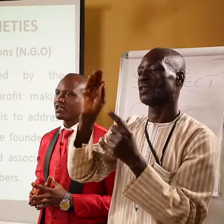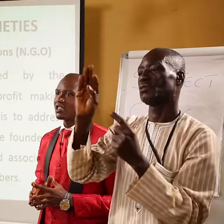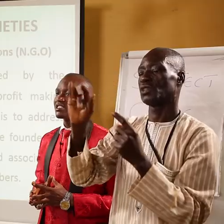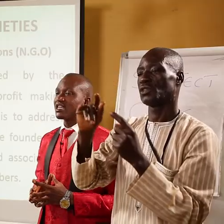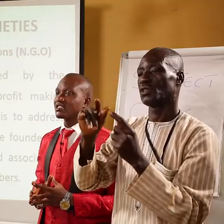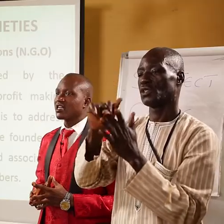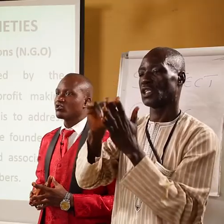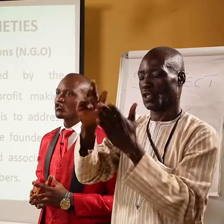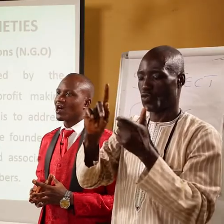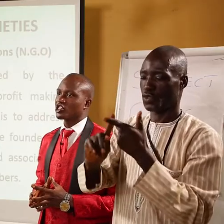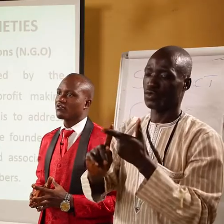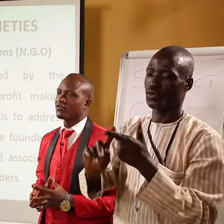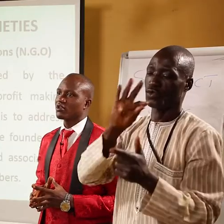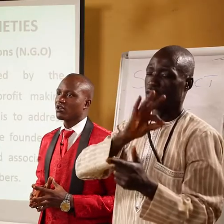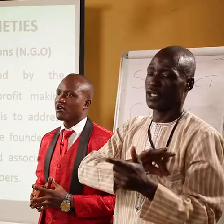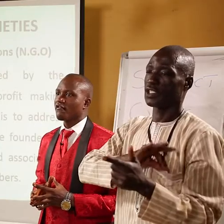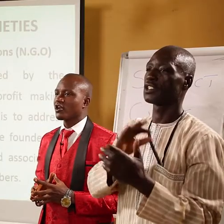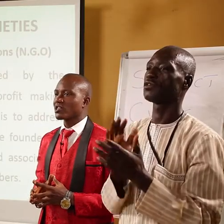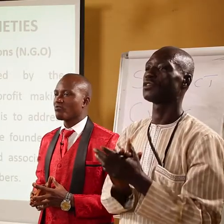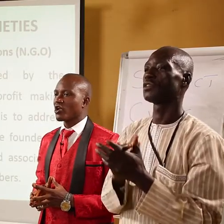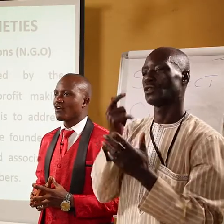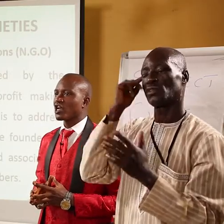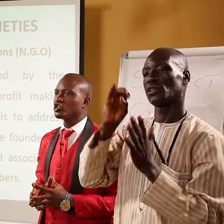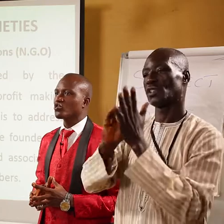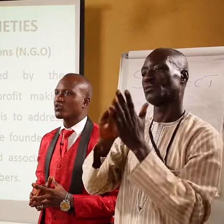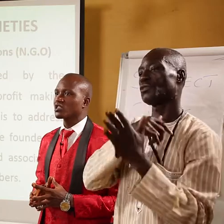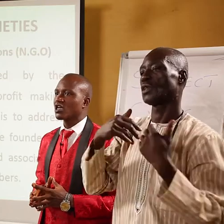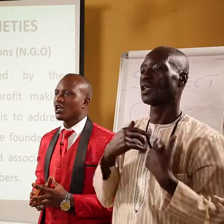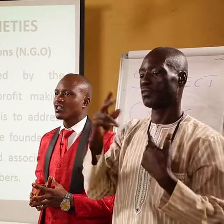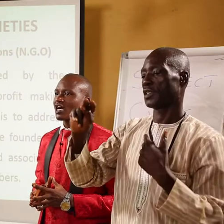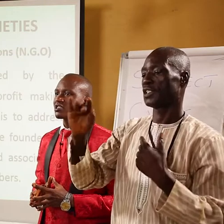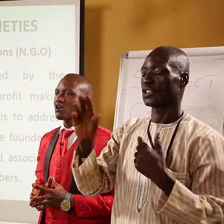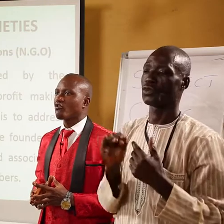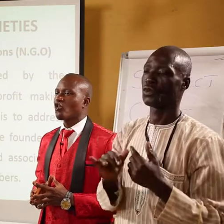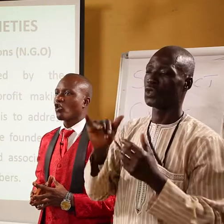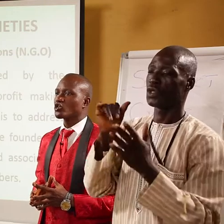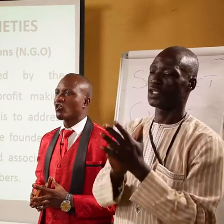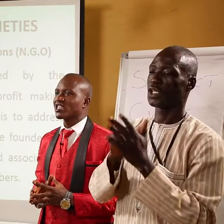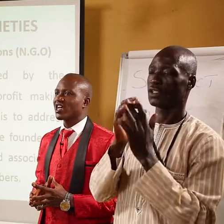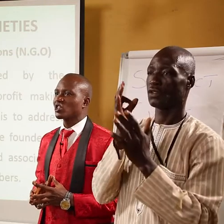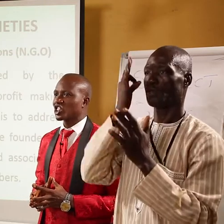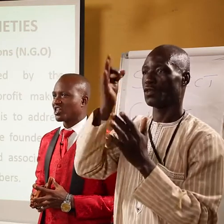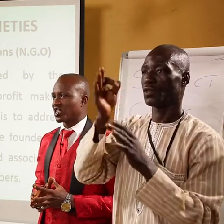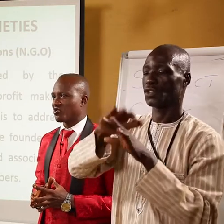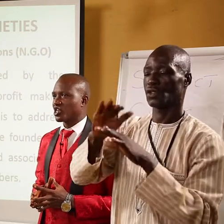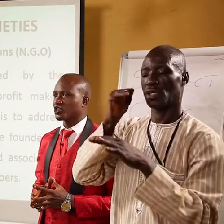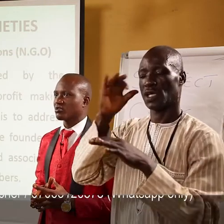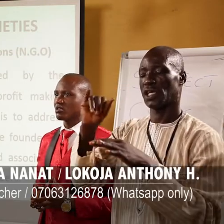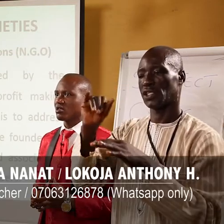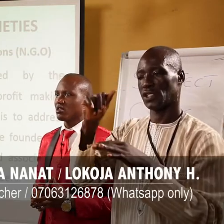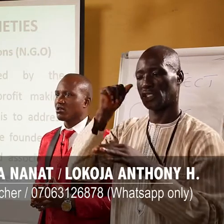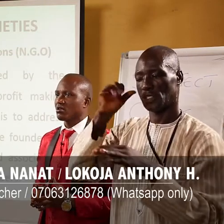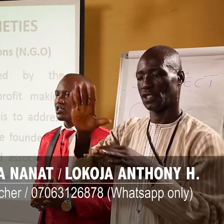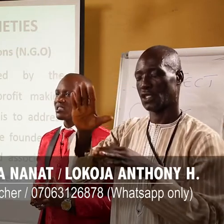objective that they intend to achieve. For example, we have NGOs that focus on girl-child